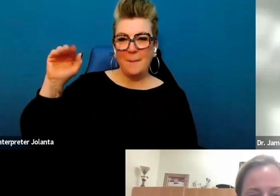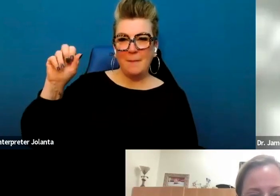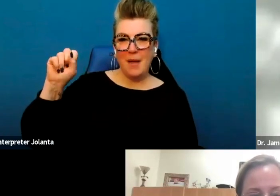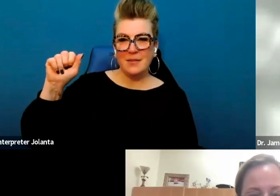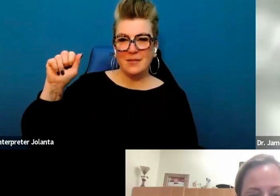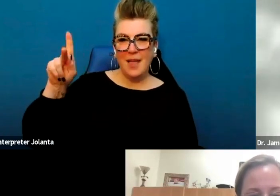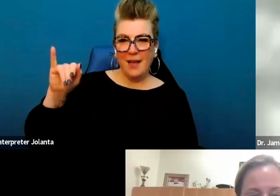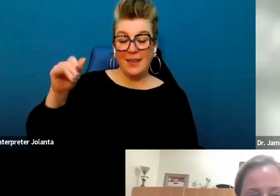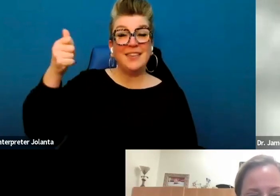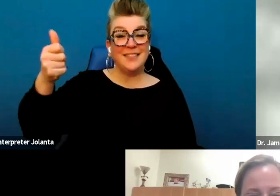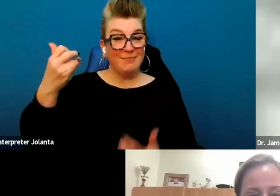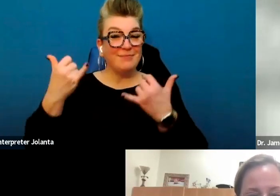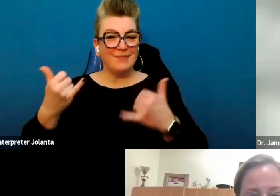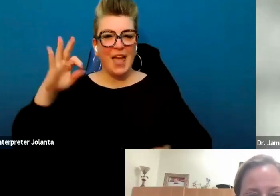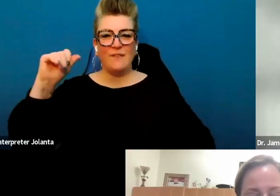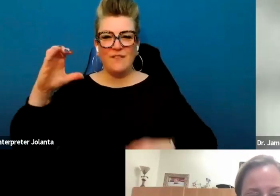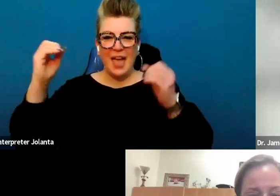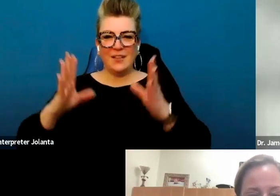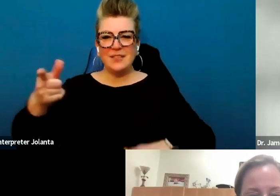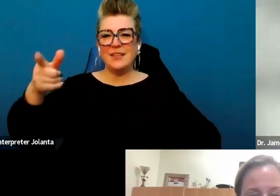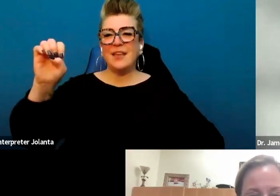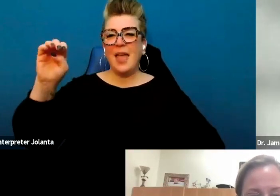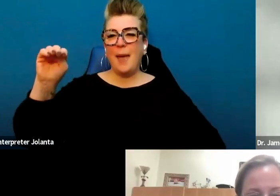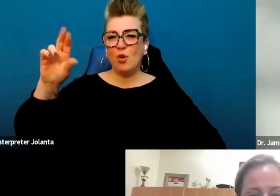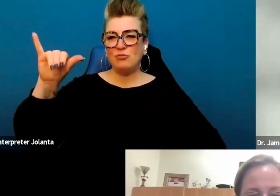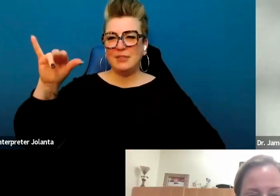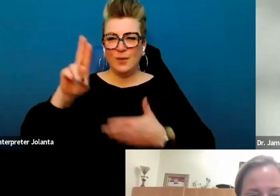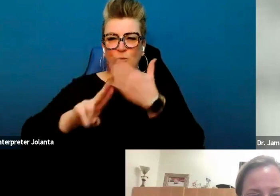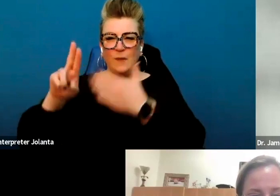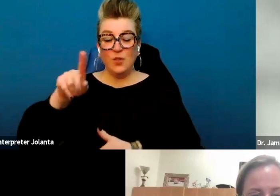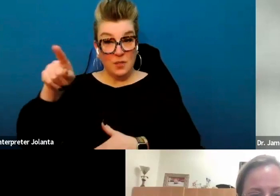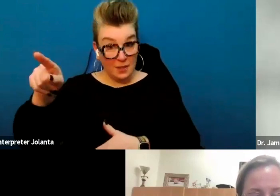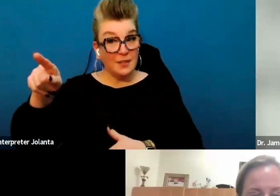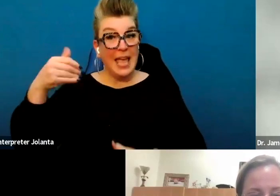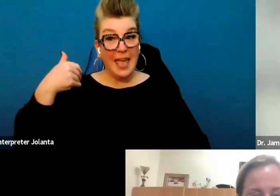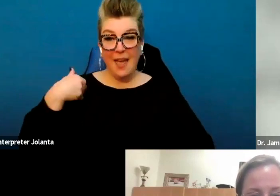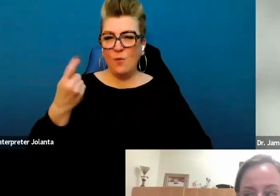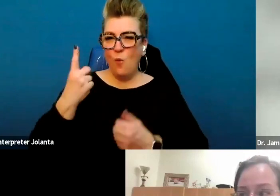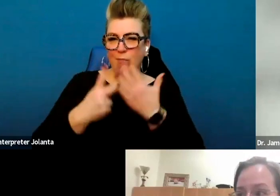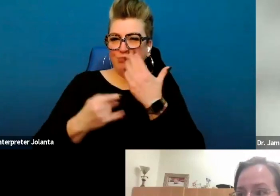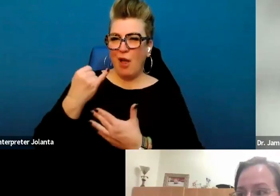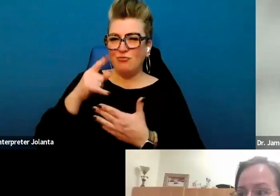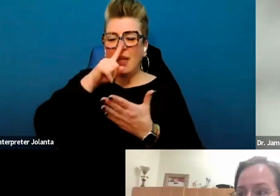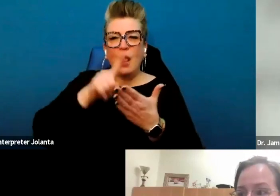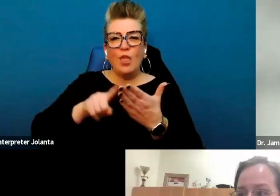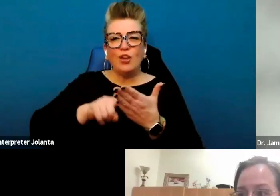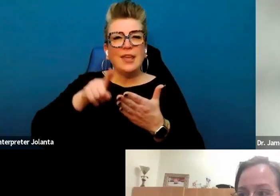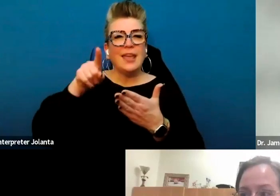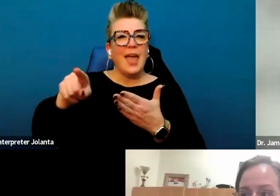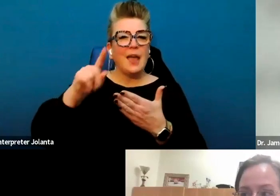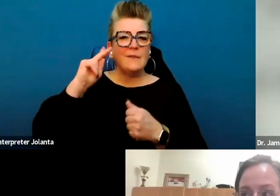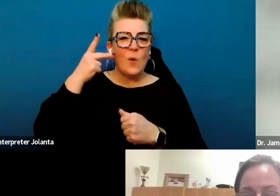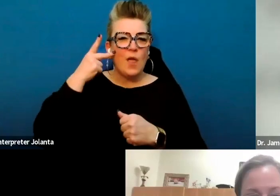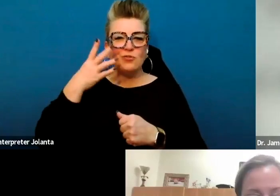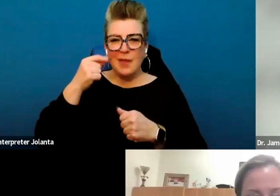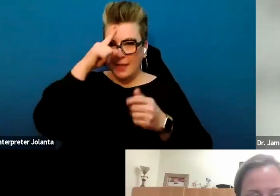um, she's a faculty member at Emory, and she did have a project actually looking at phonological